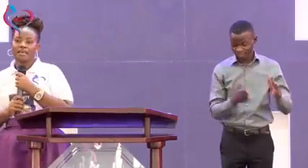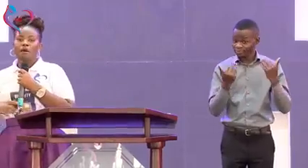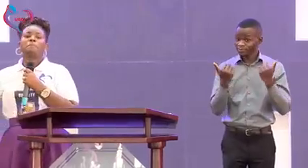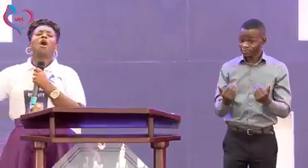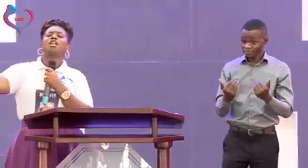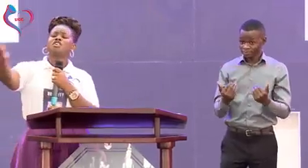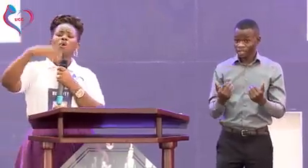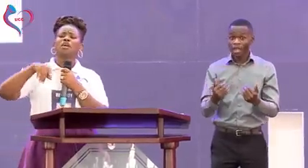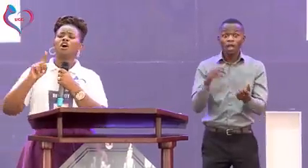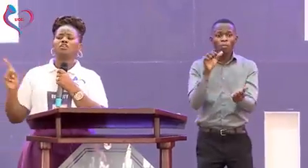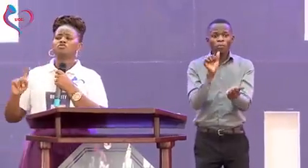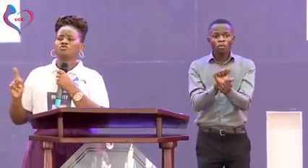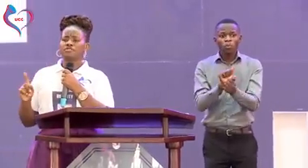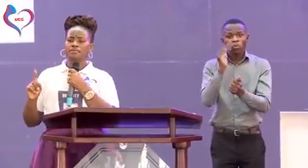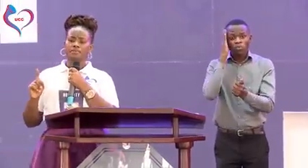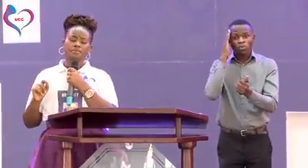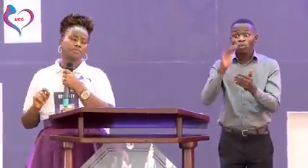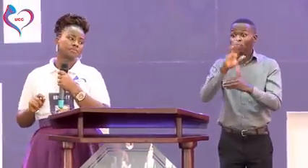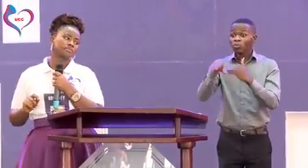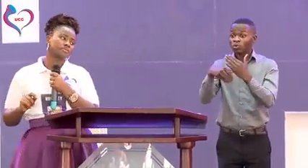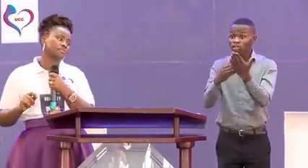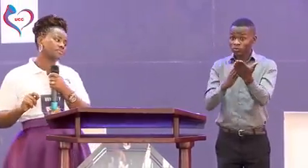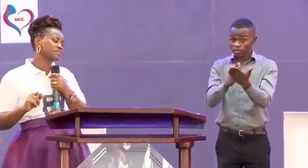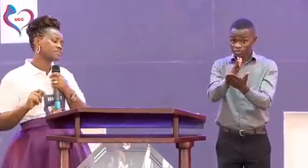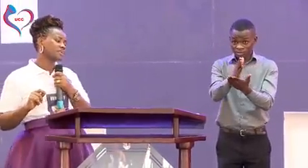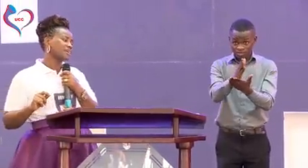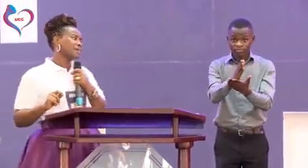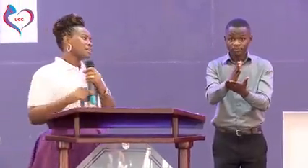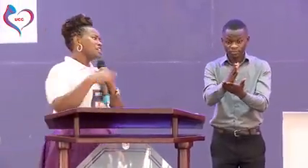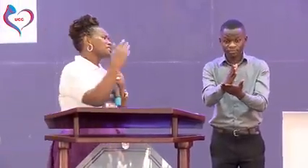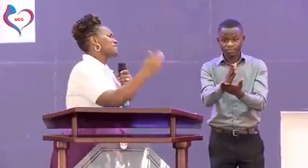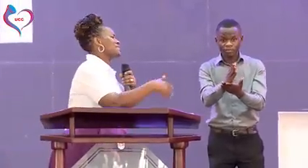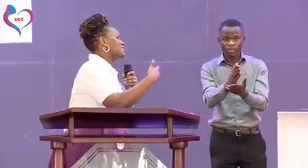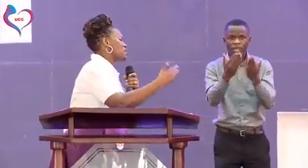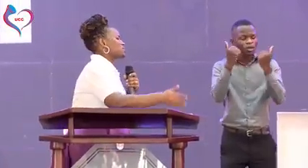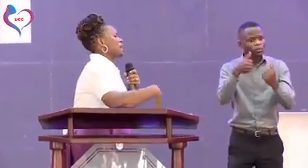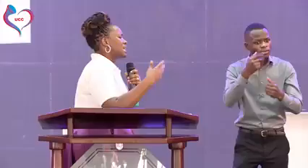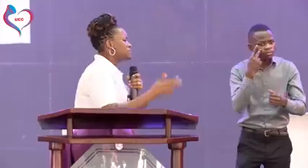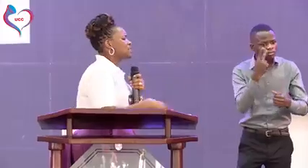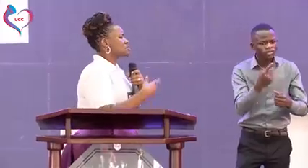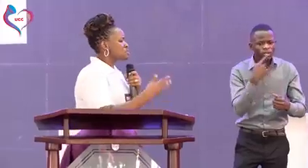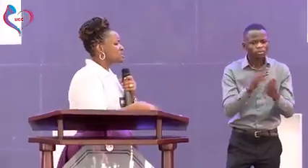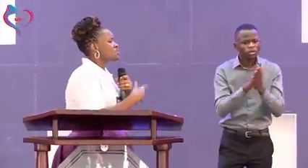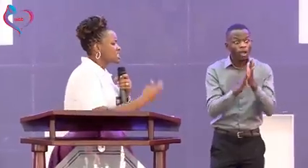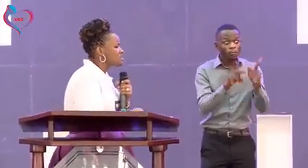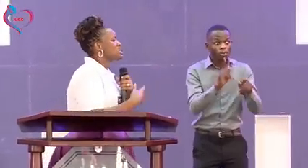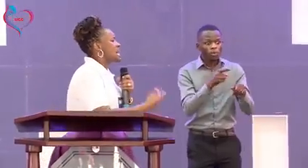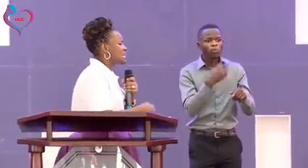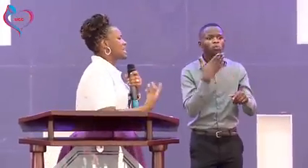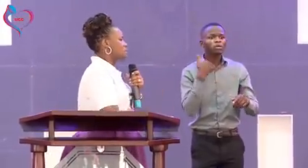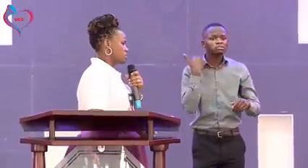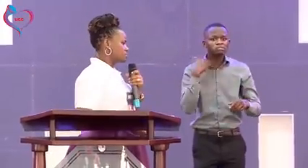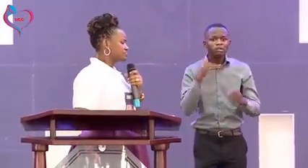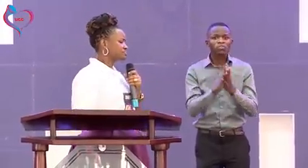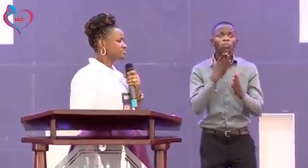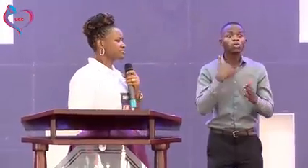ye. Paul, knowing all truth. Paulo kubanga alia manyama zimagona. He saw that these ones who are claiming to still be